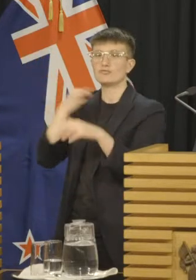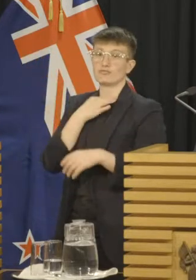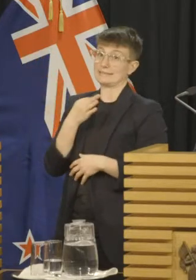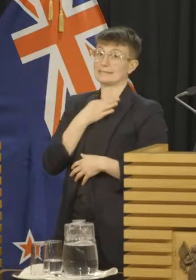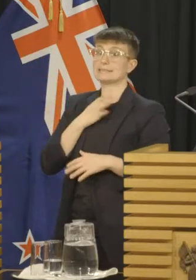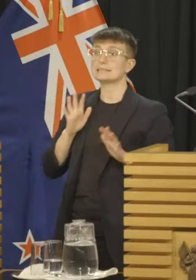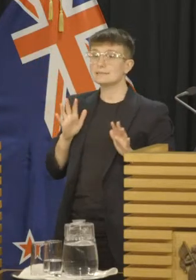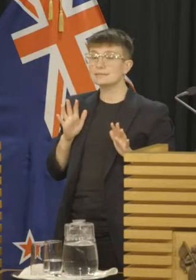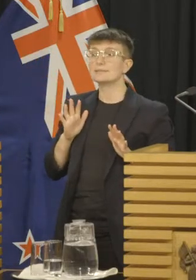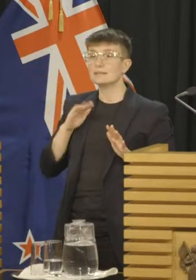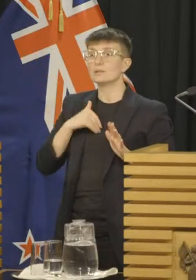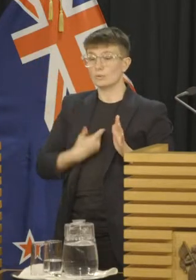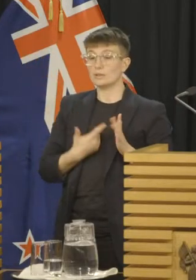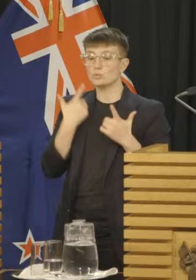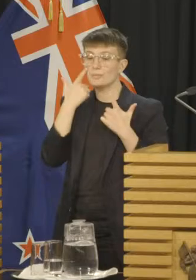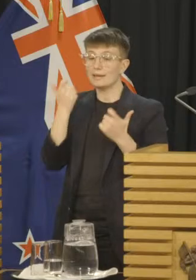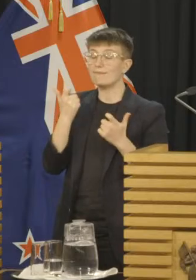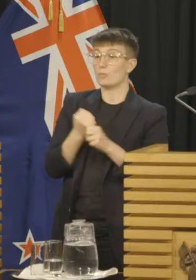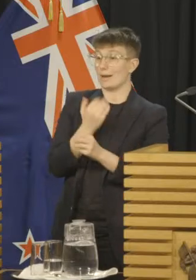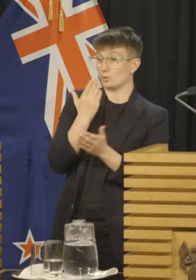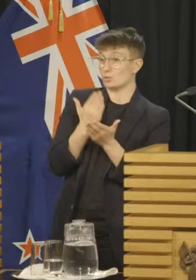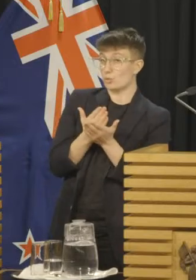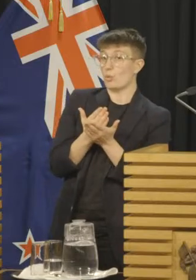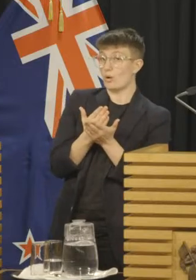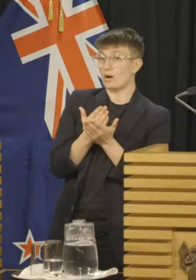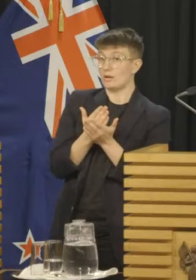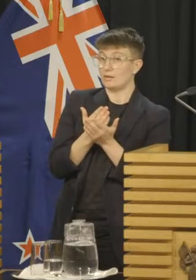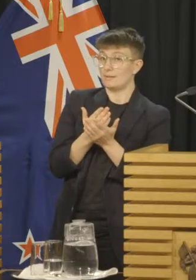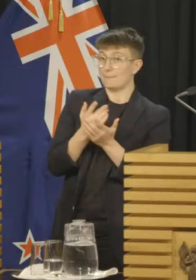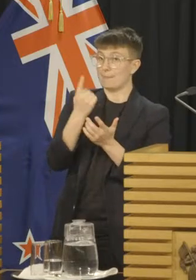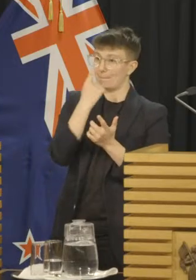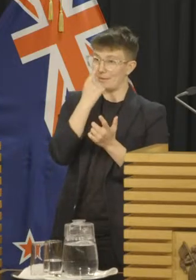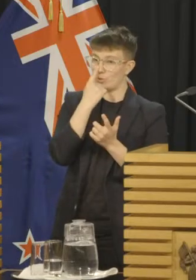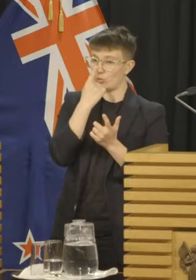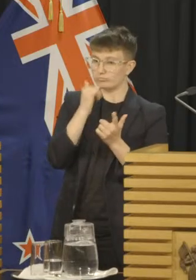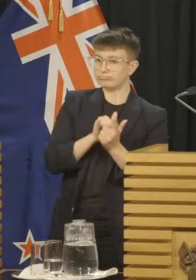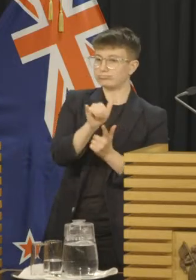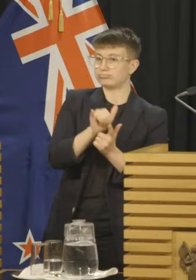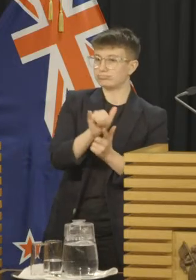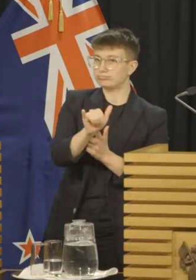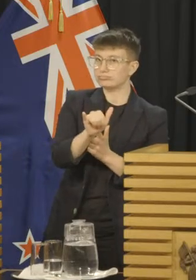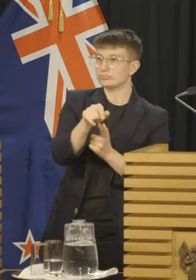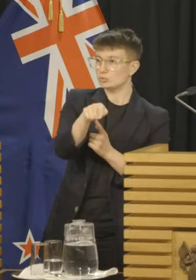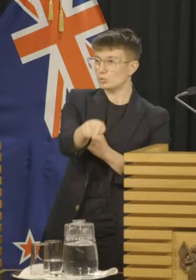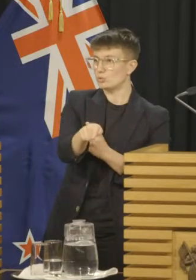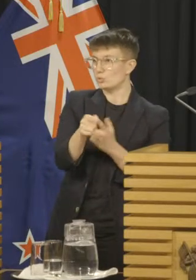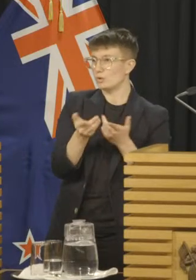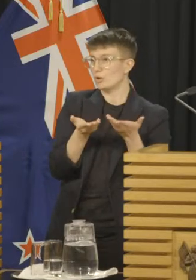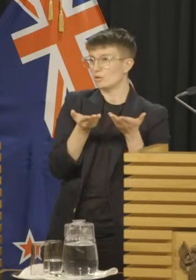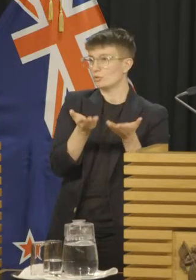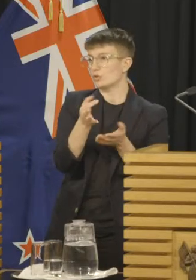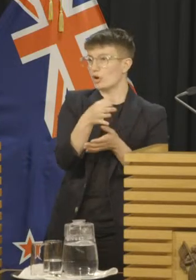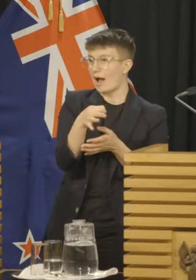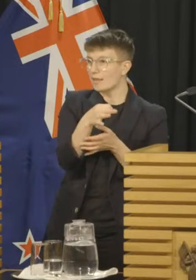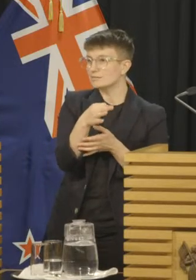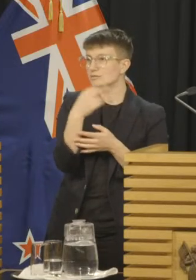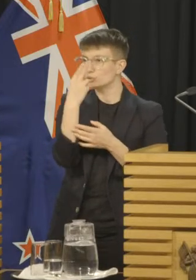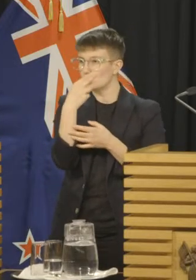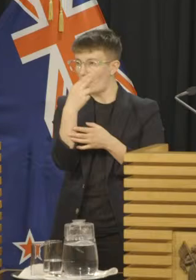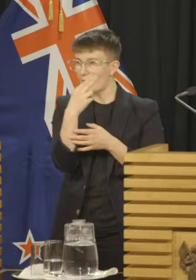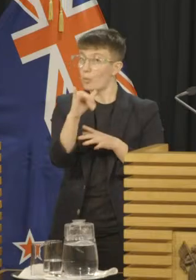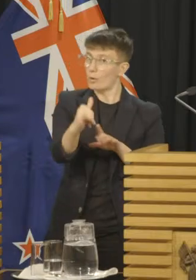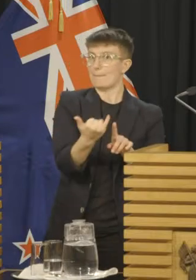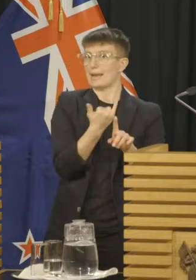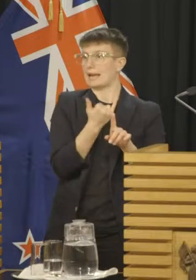done to guarantee absolute separation of those passengers, both going out, departing to realm countries and coming in, and